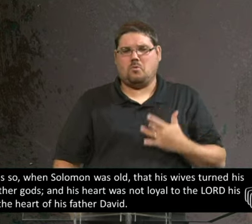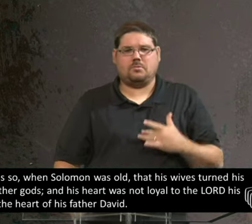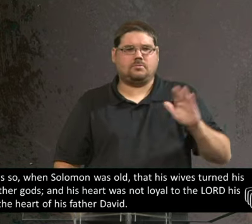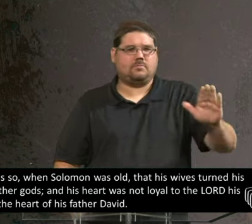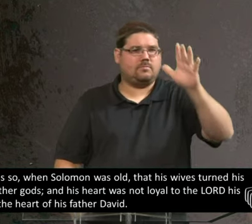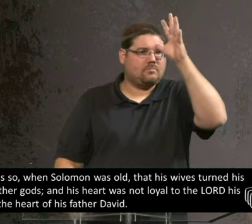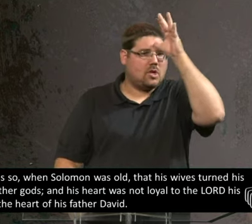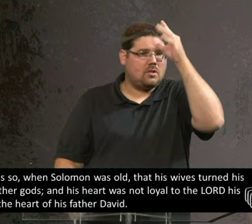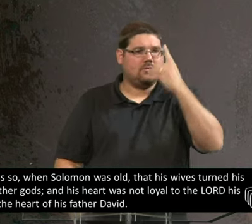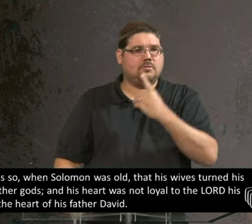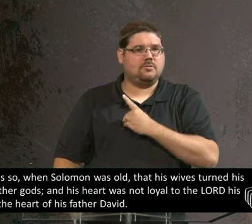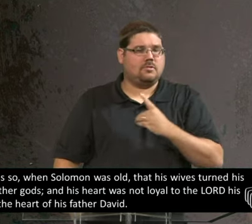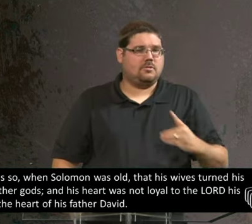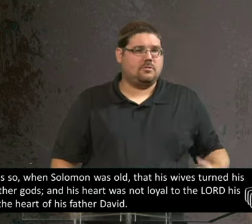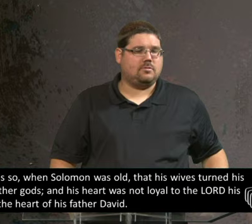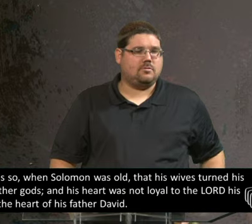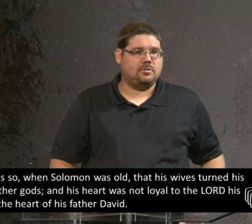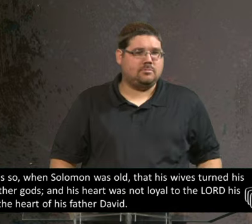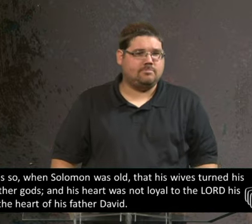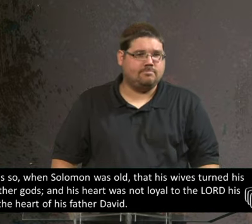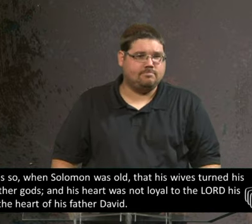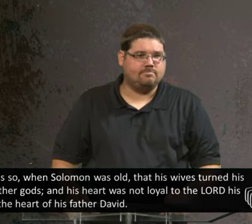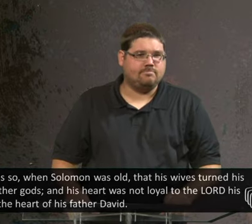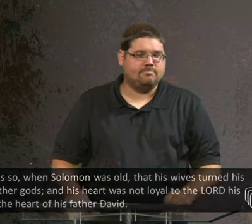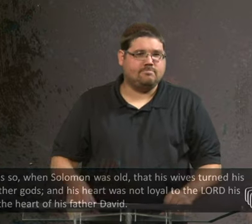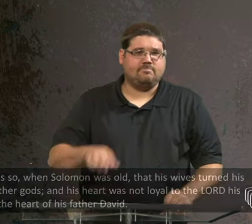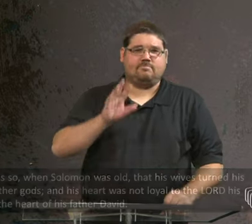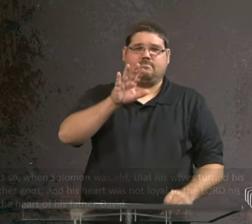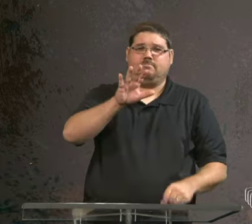heart of his father David.